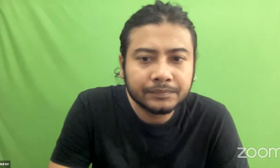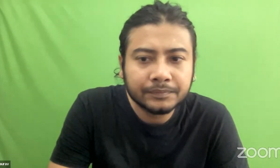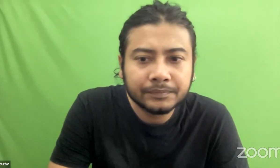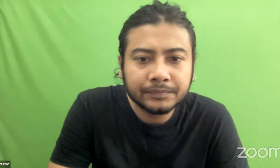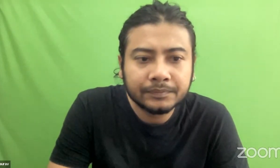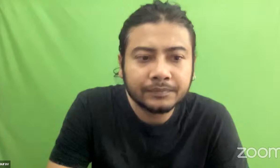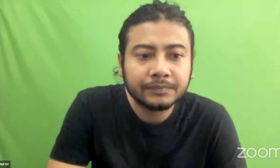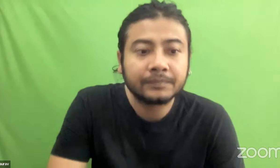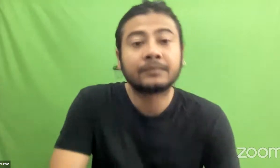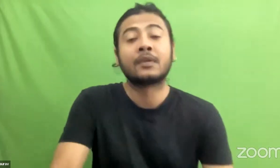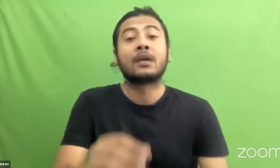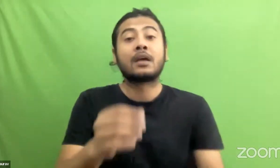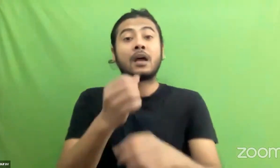Male.